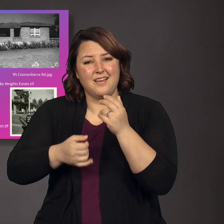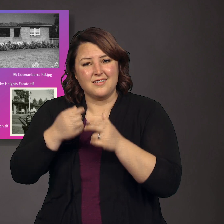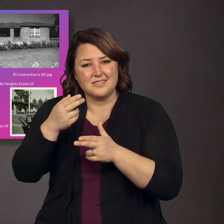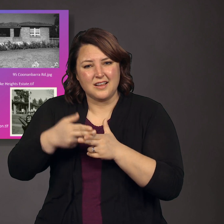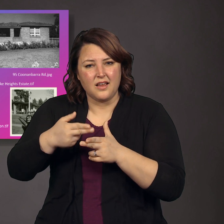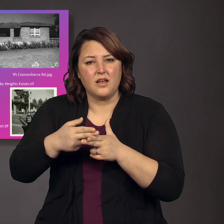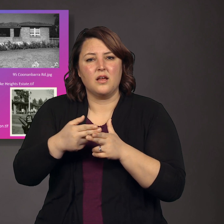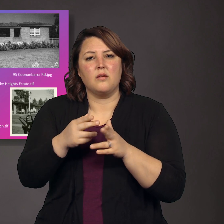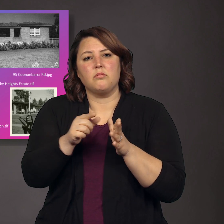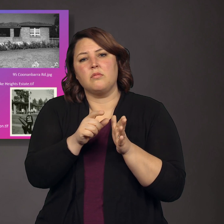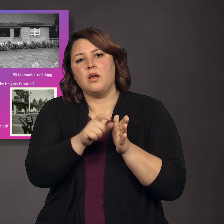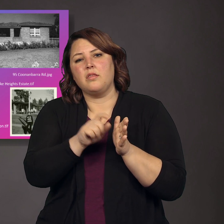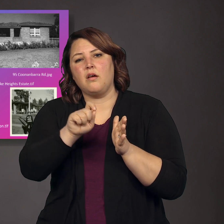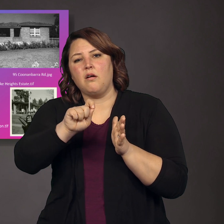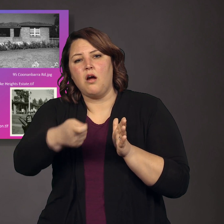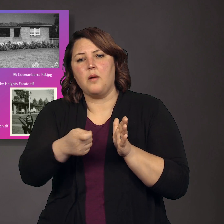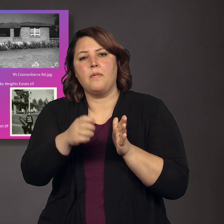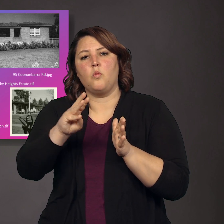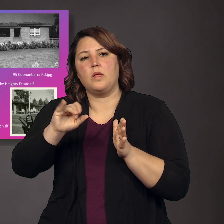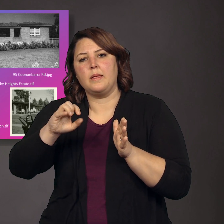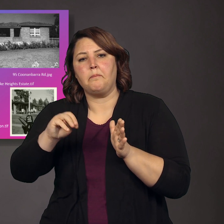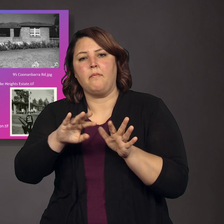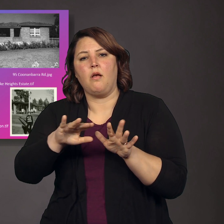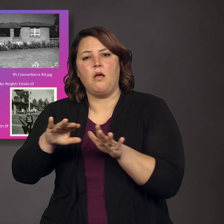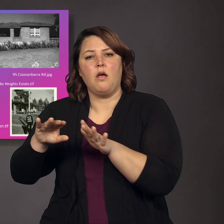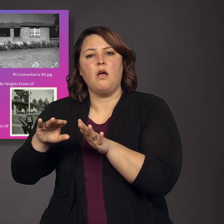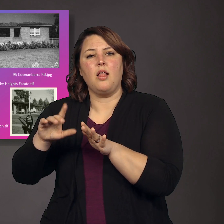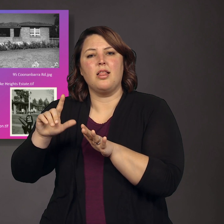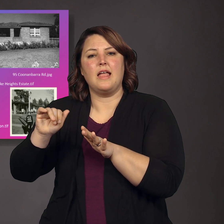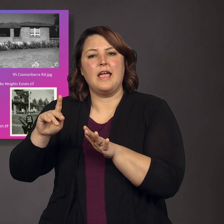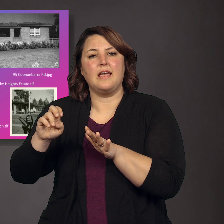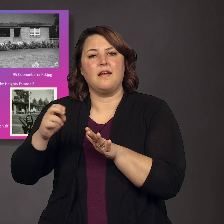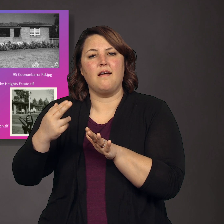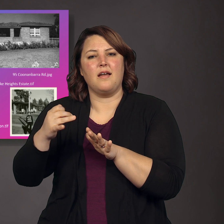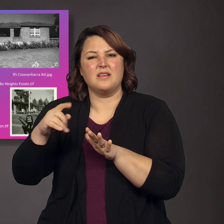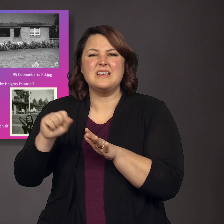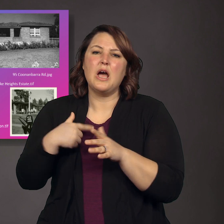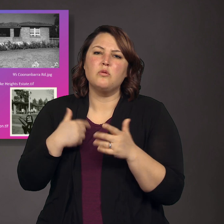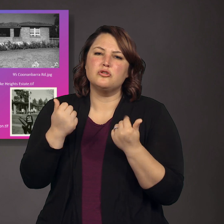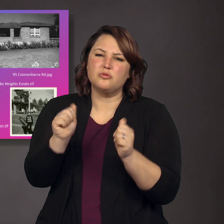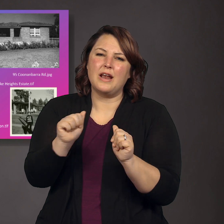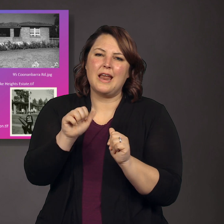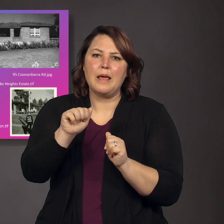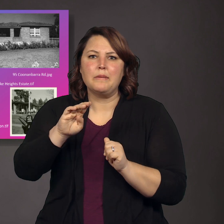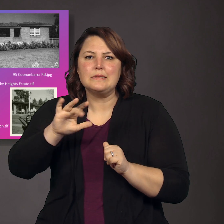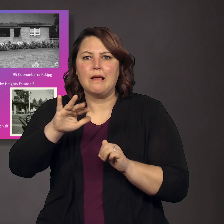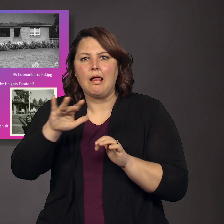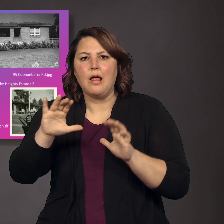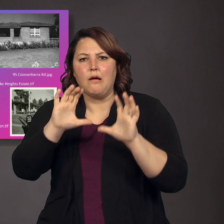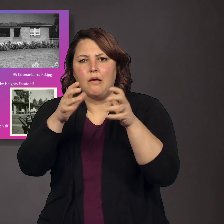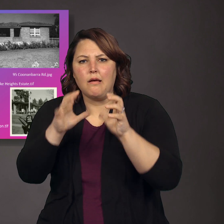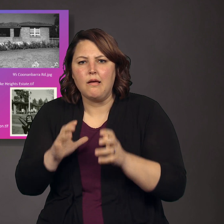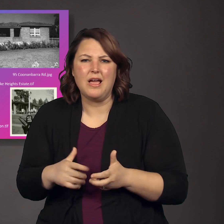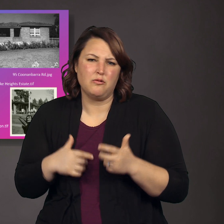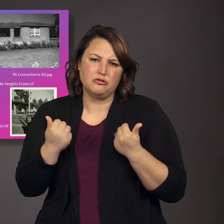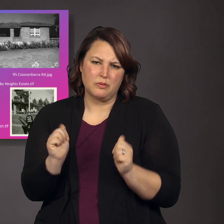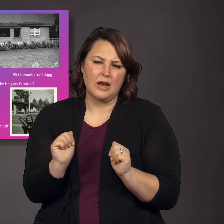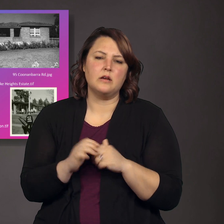Heights Estate, because I was experimenting with trying to keep them all alphabetical by family group. We have another one,